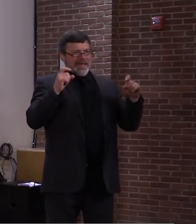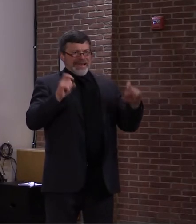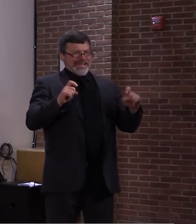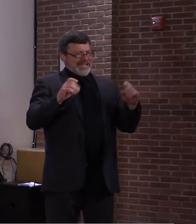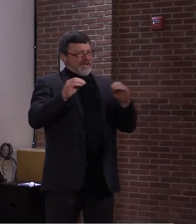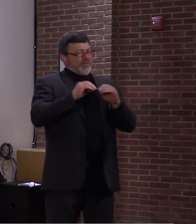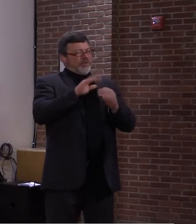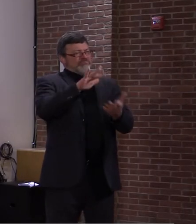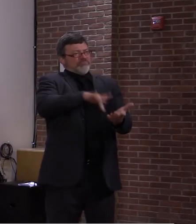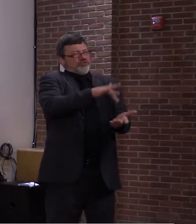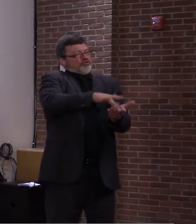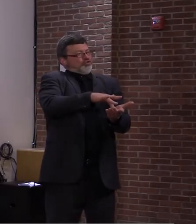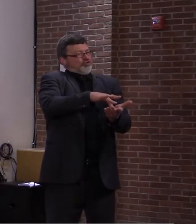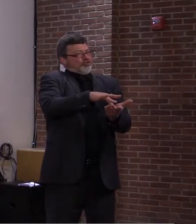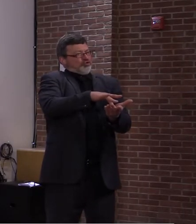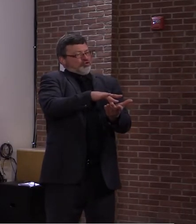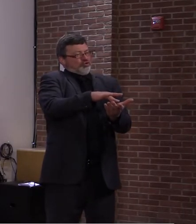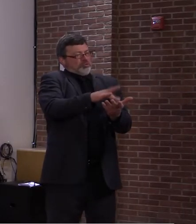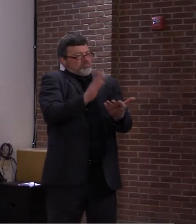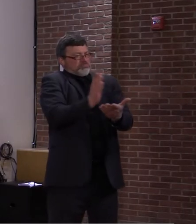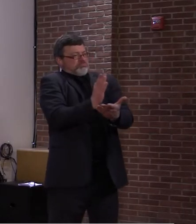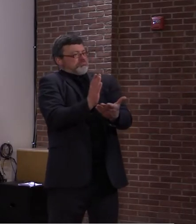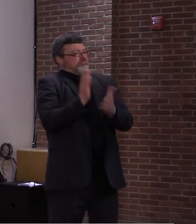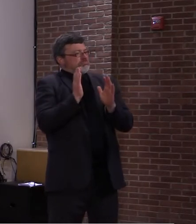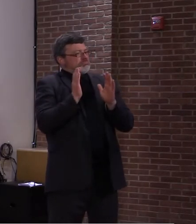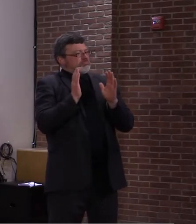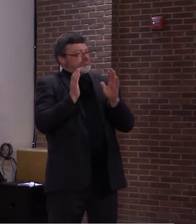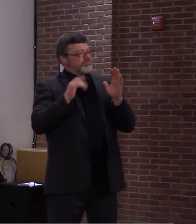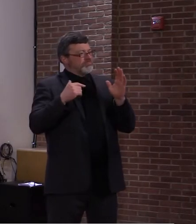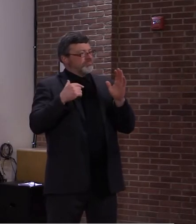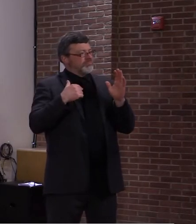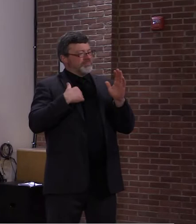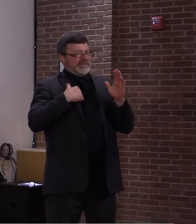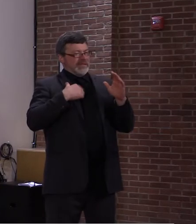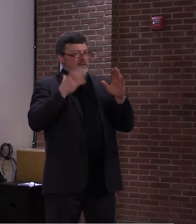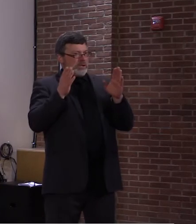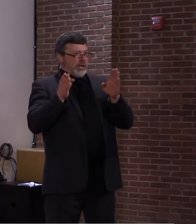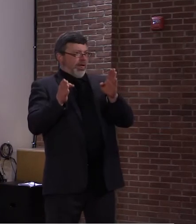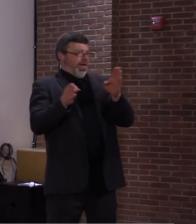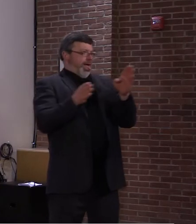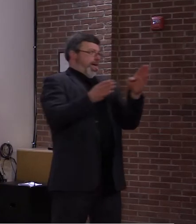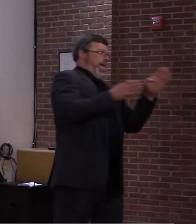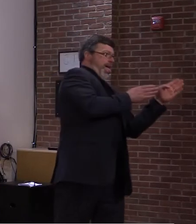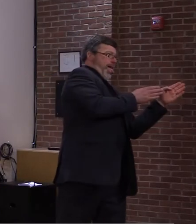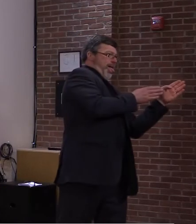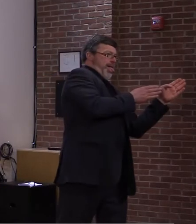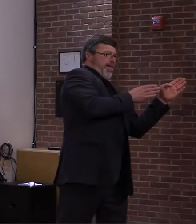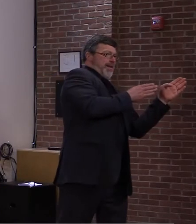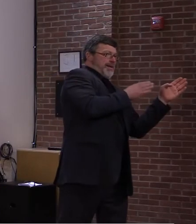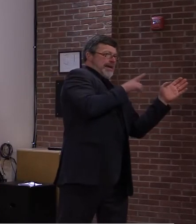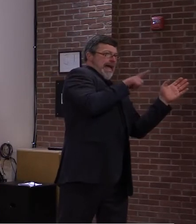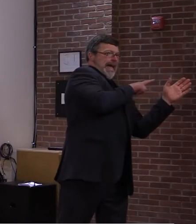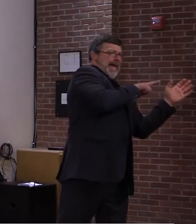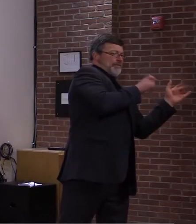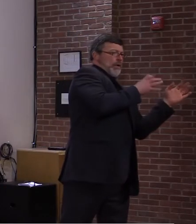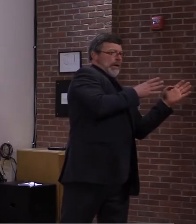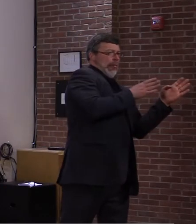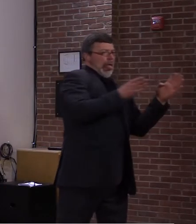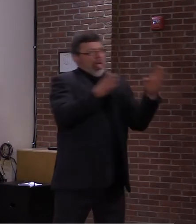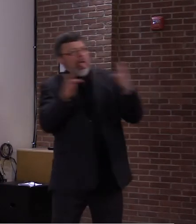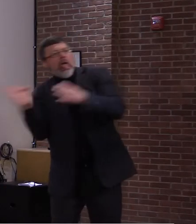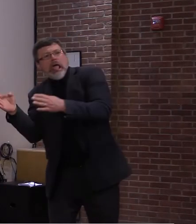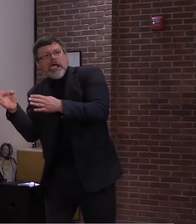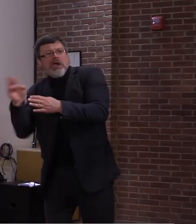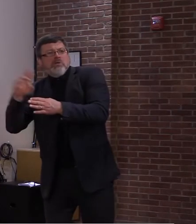that the way that our parties are made up, particularly with primaries, I think it